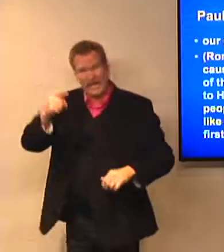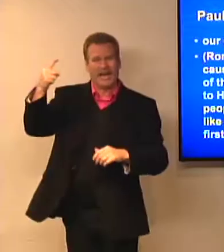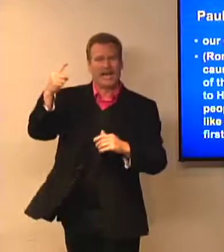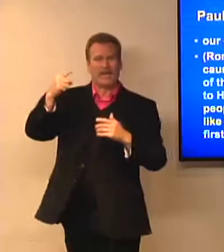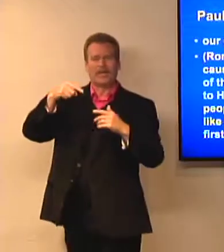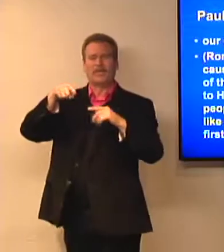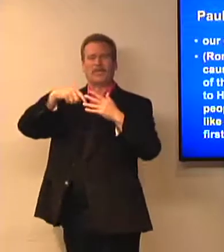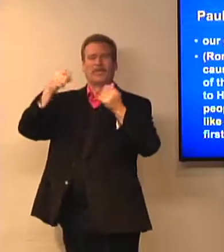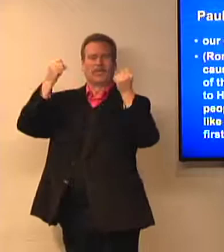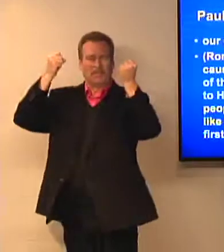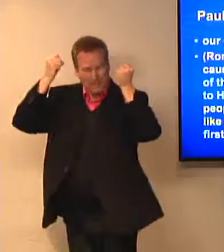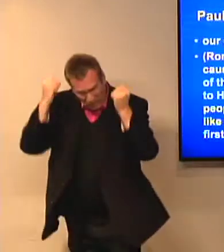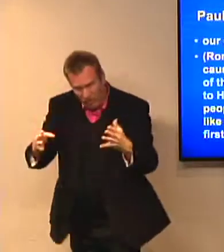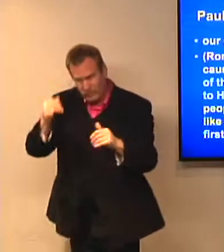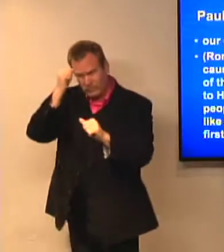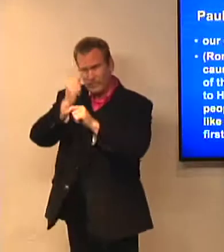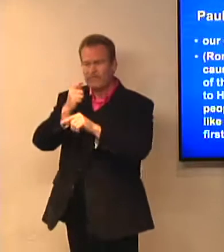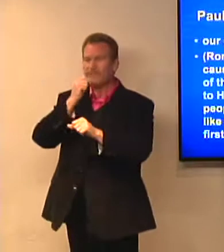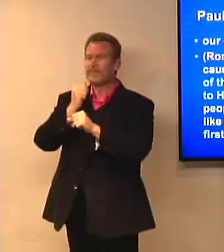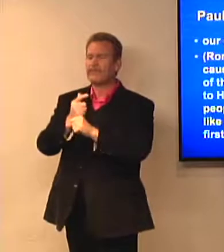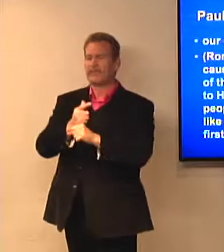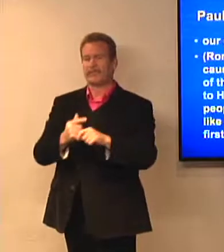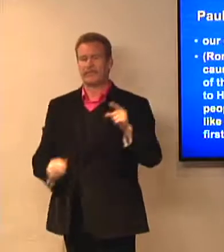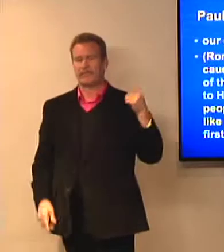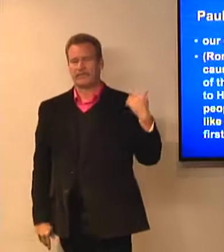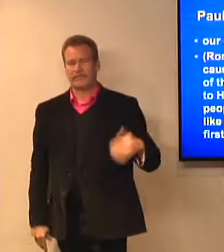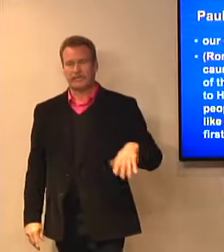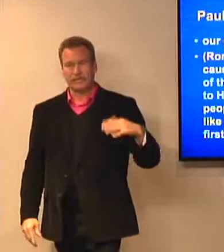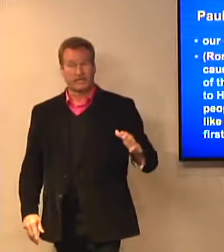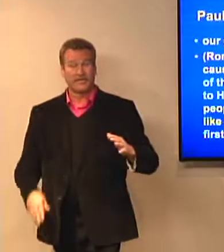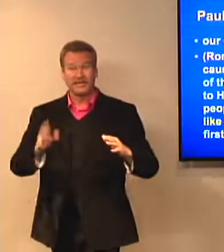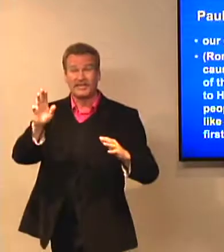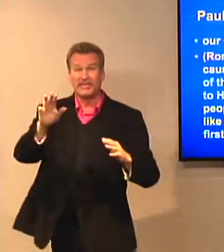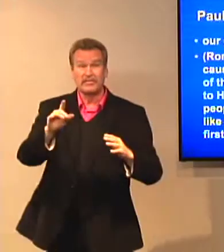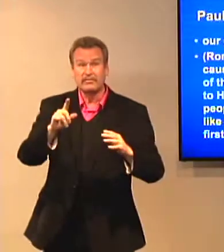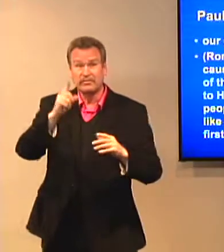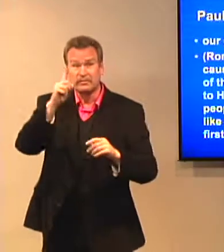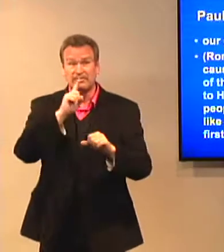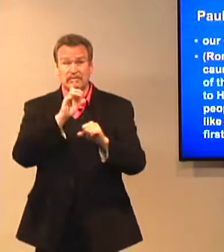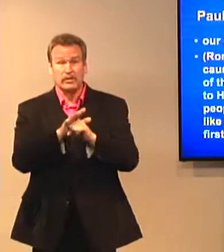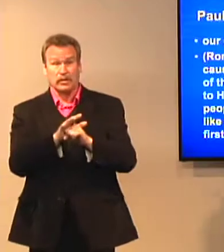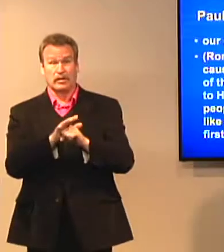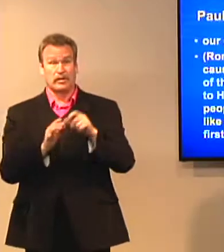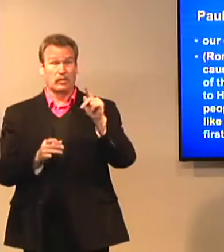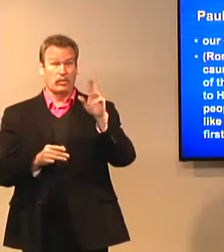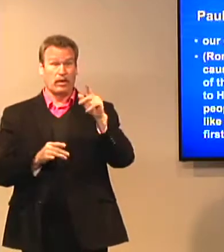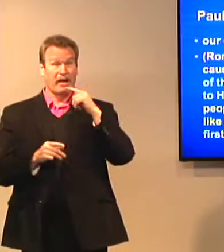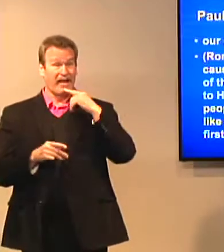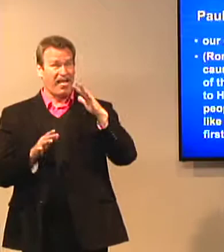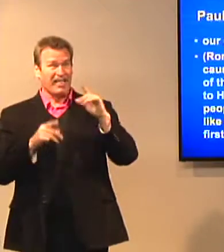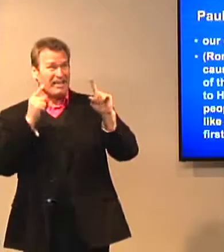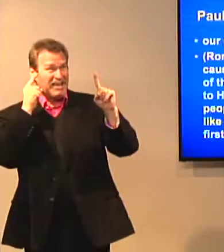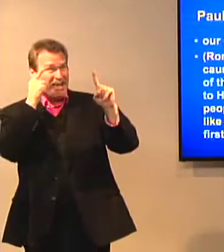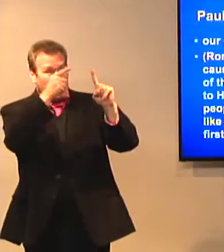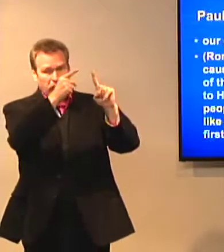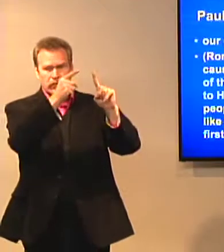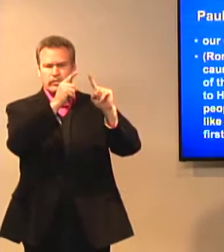he had not yet been conformed. Because he knew that his son, this promise that he had,